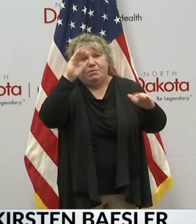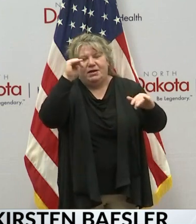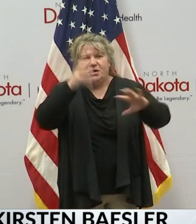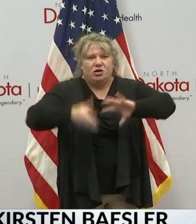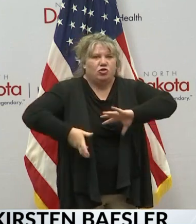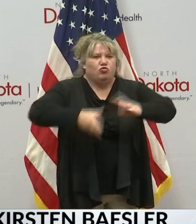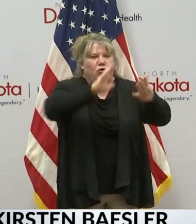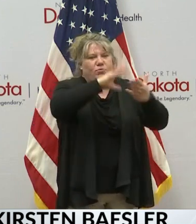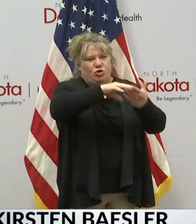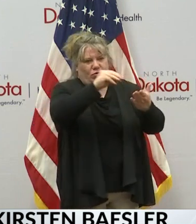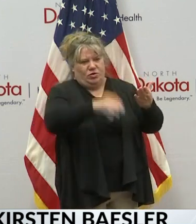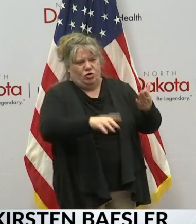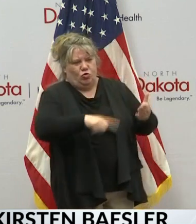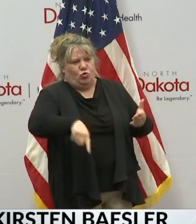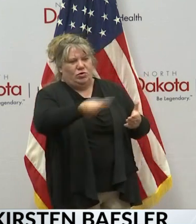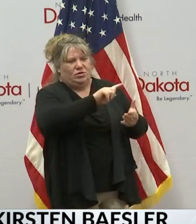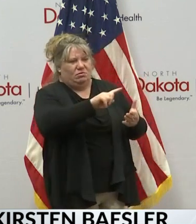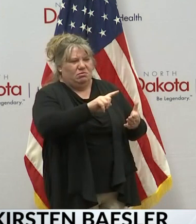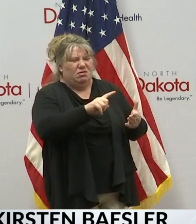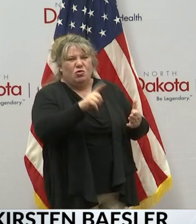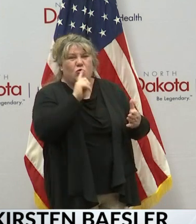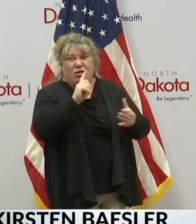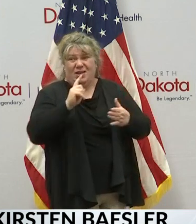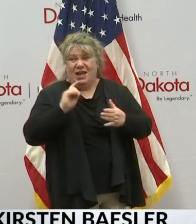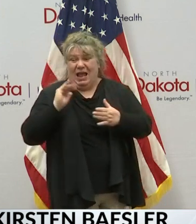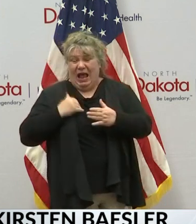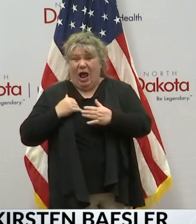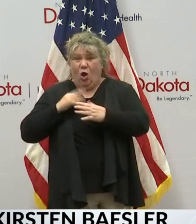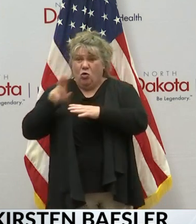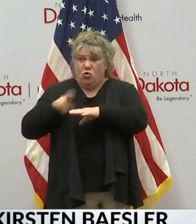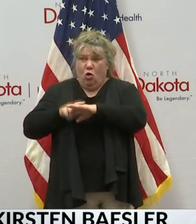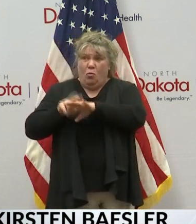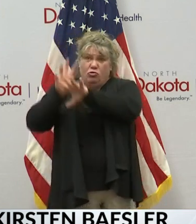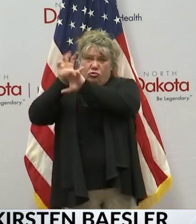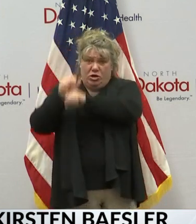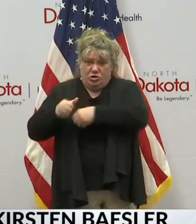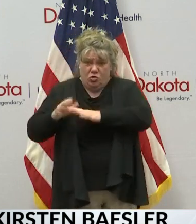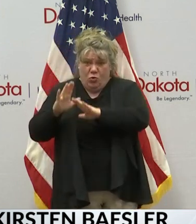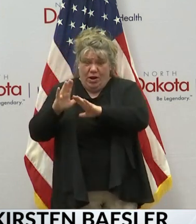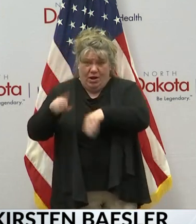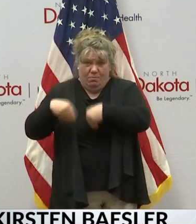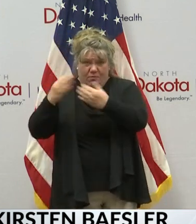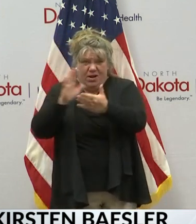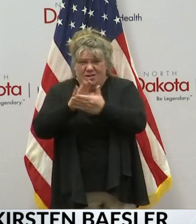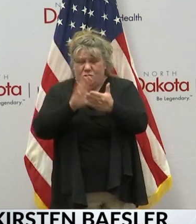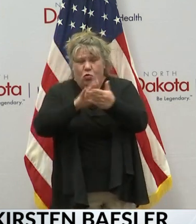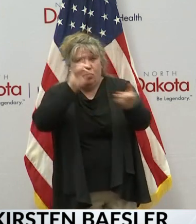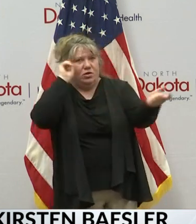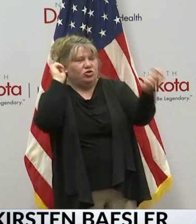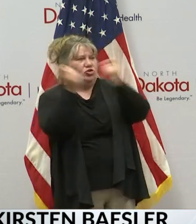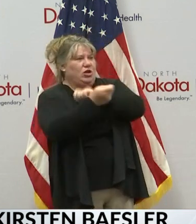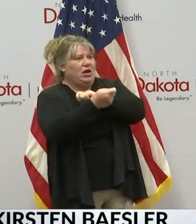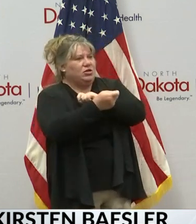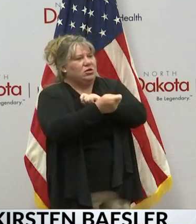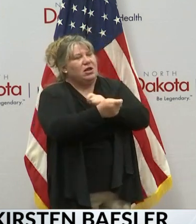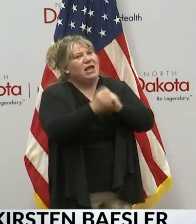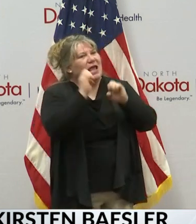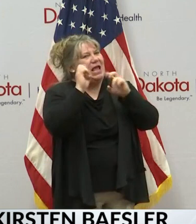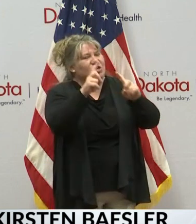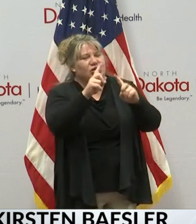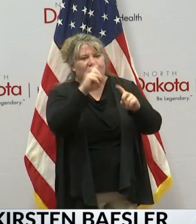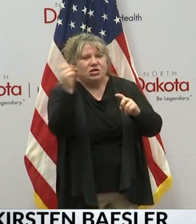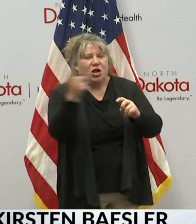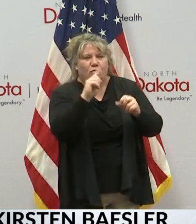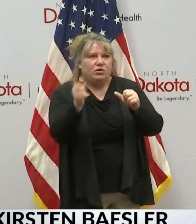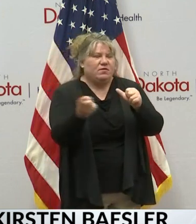the traditional way that we deliver school. The full continuation of education has been North Dakota's priority from the first